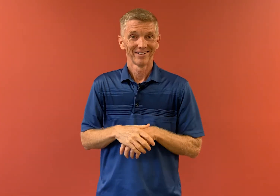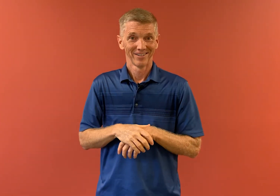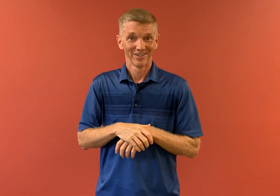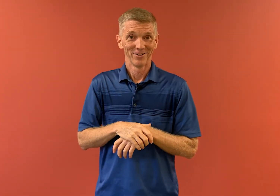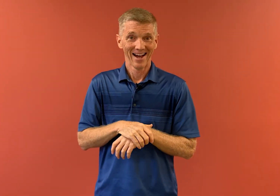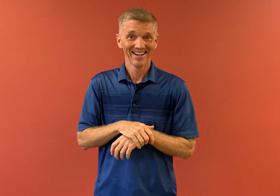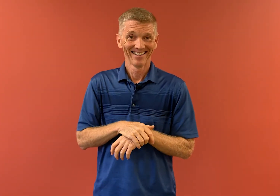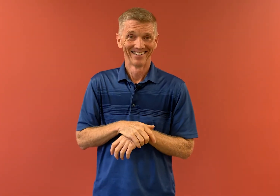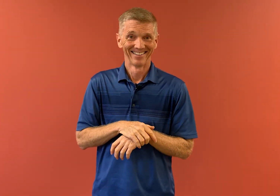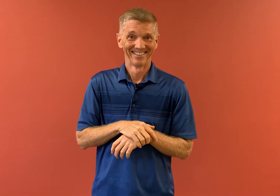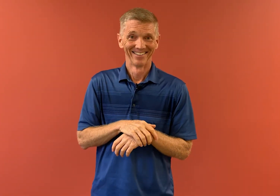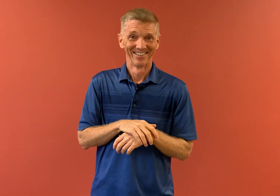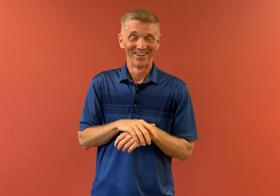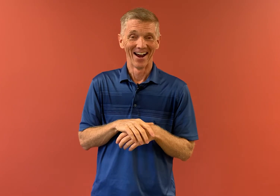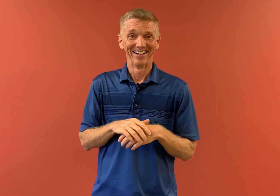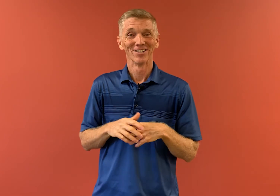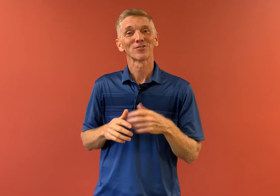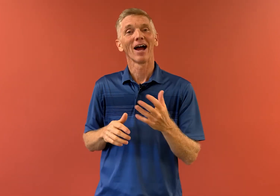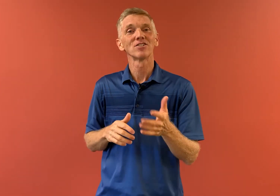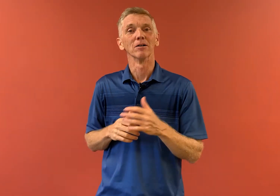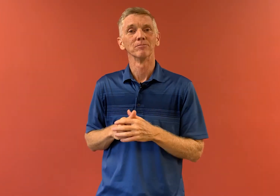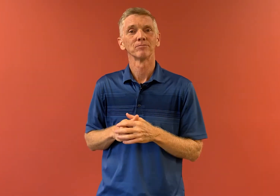You got it? All right, let's try some.